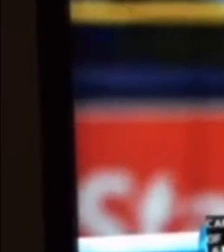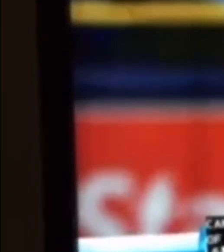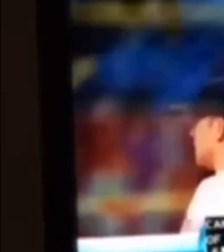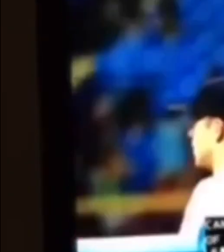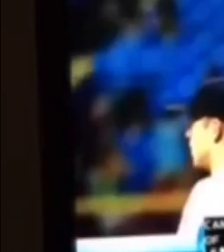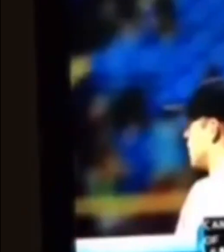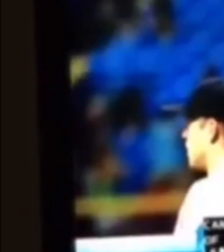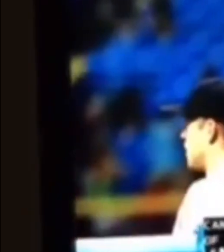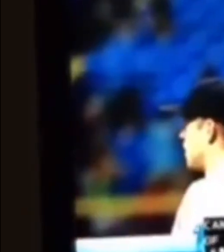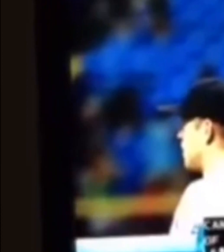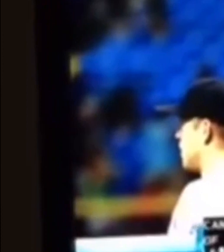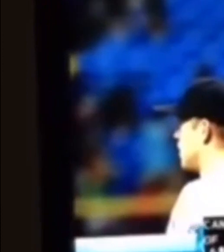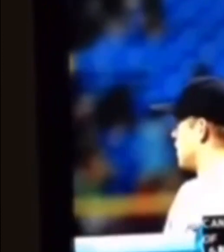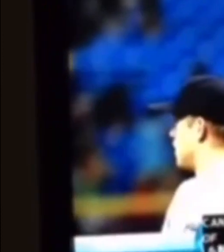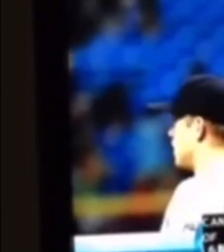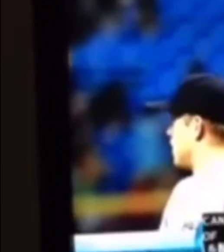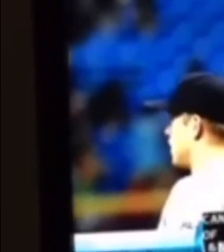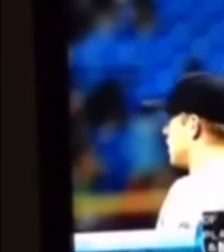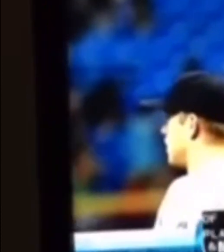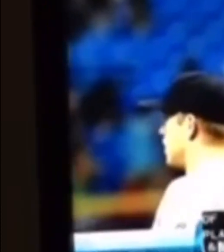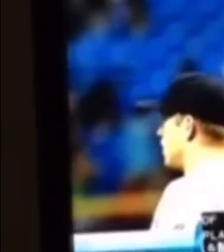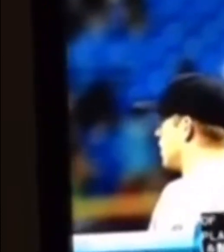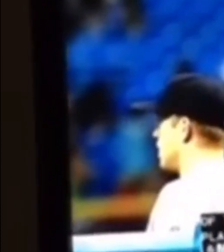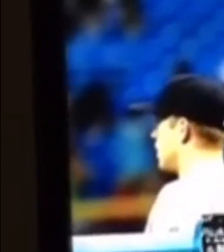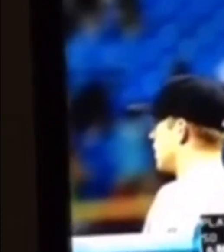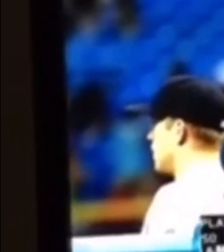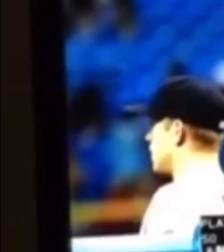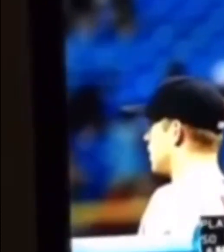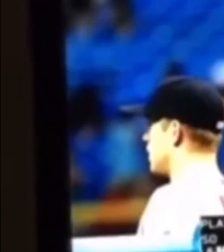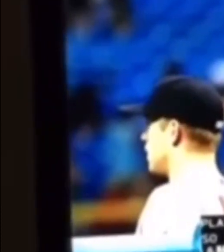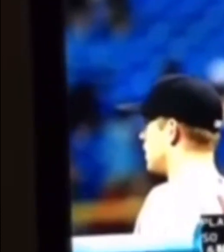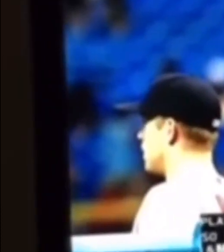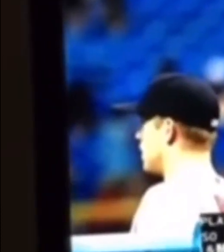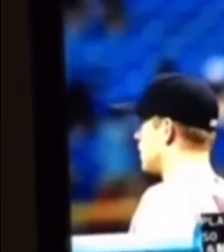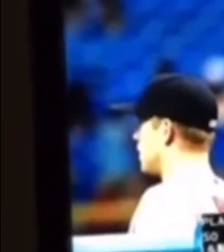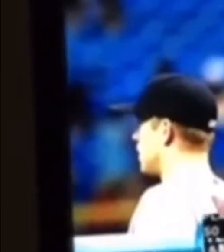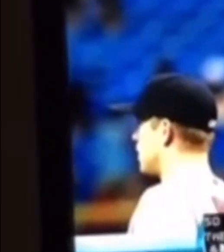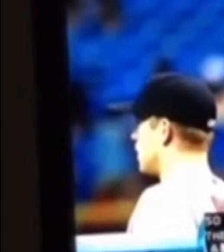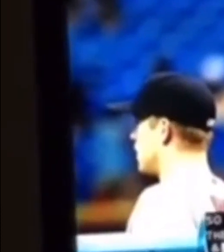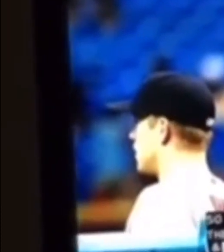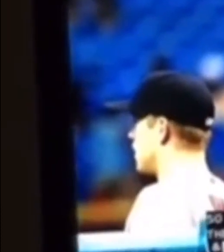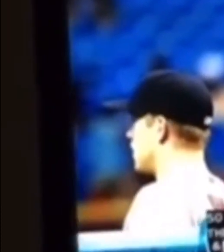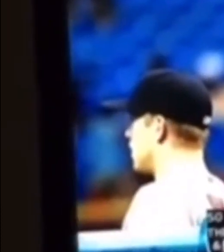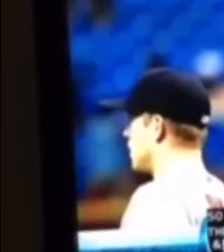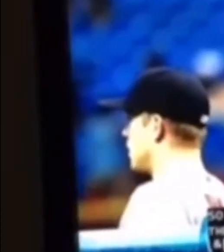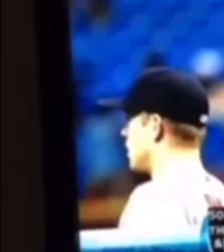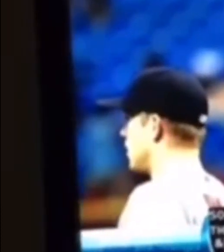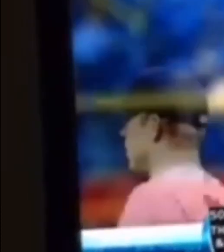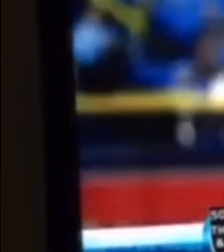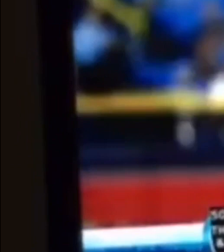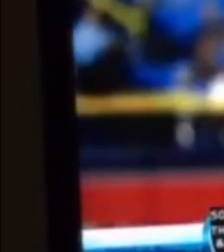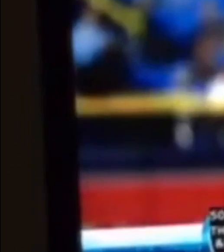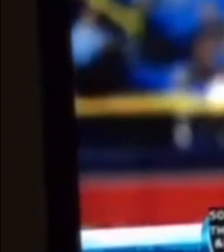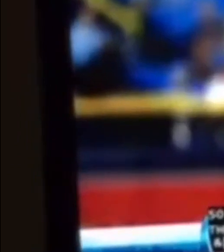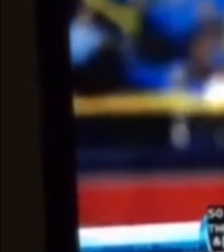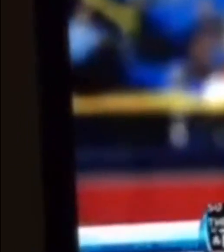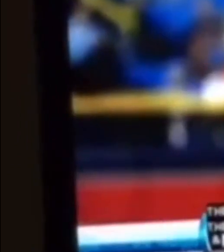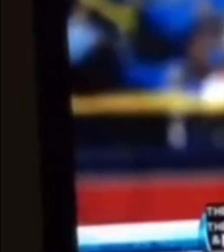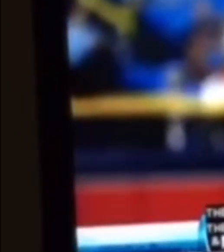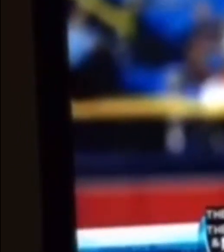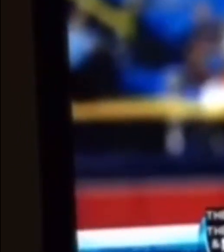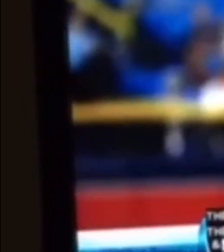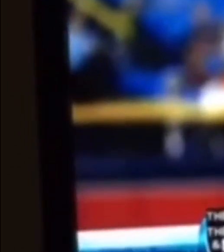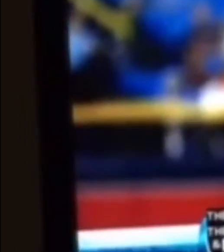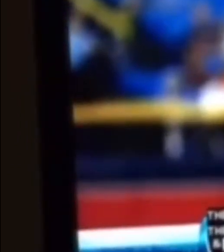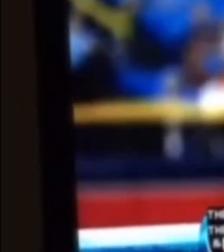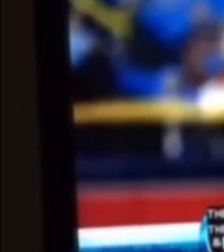who does some baseball research, a kid by the name of Andrew Roberts. He does a website called Baseball Bits by Andrew Roberts. You should check it out. Google it.